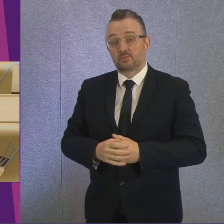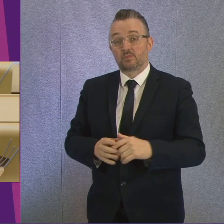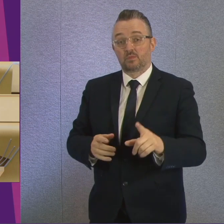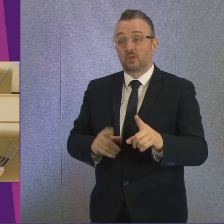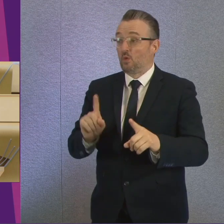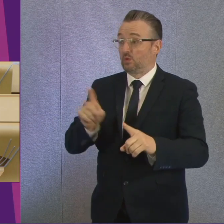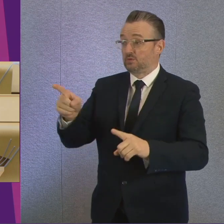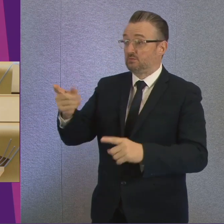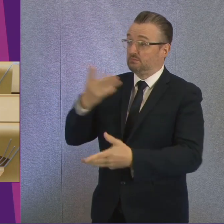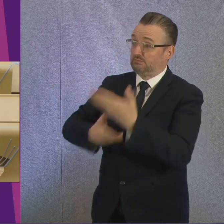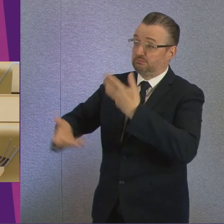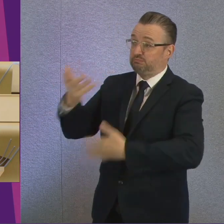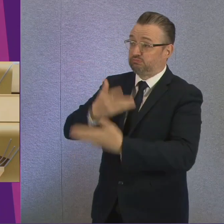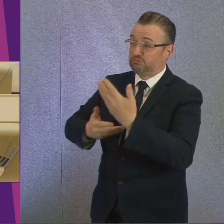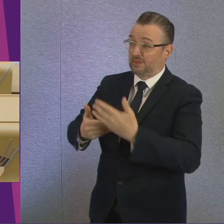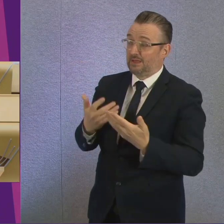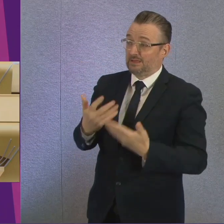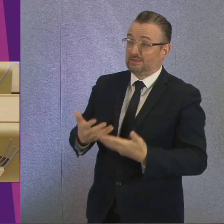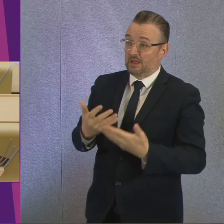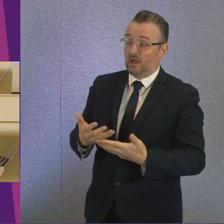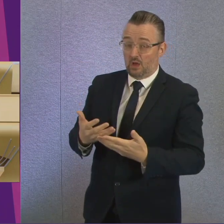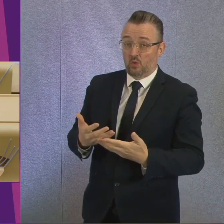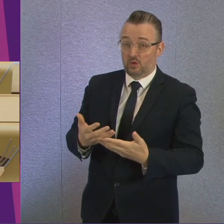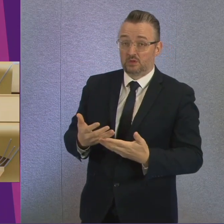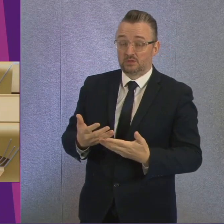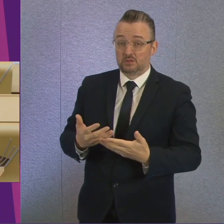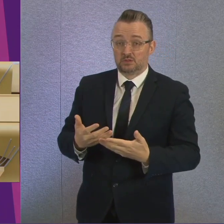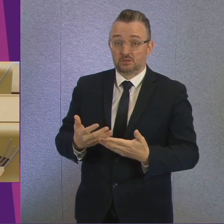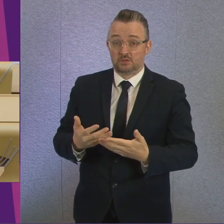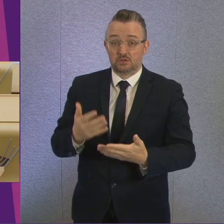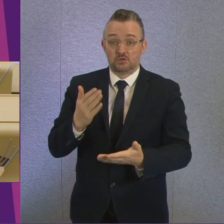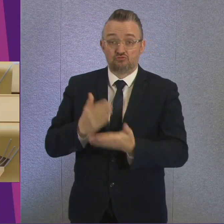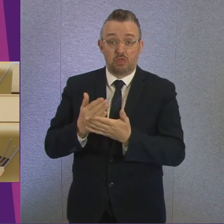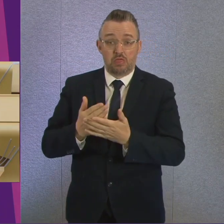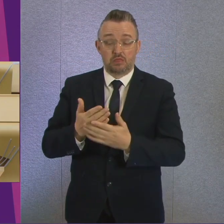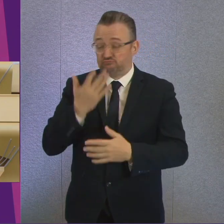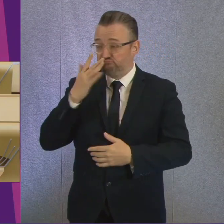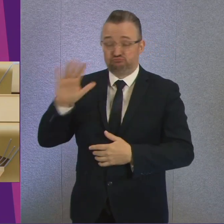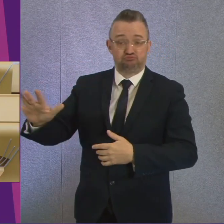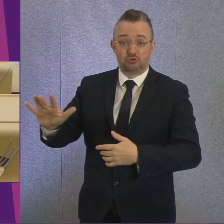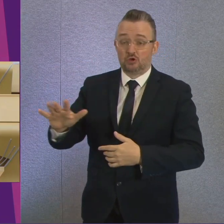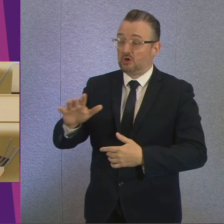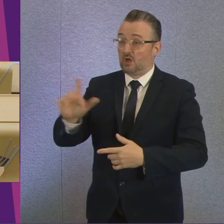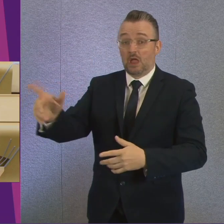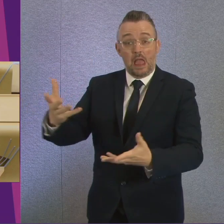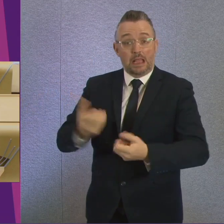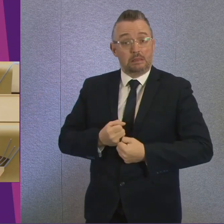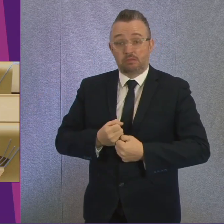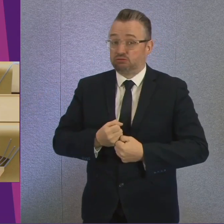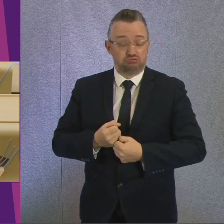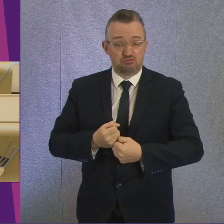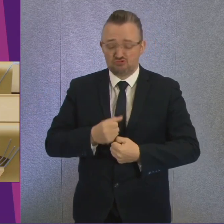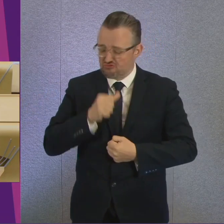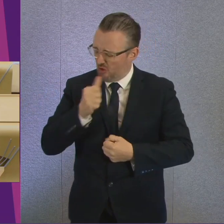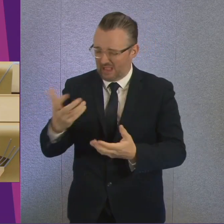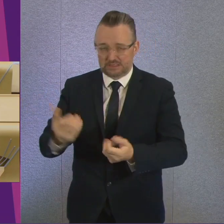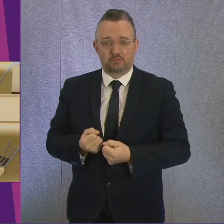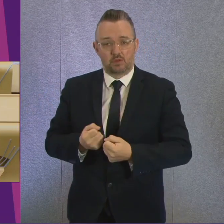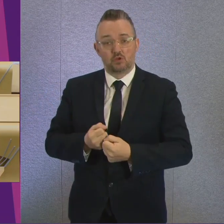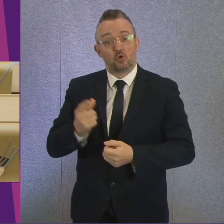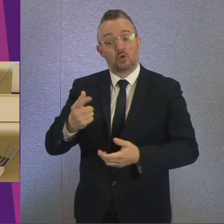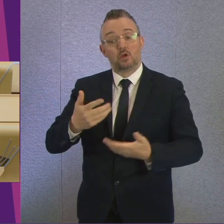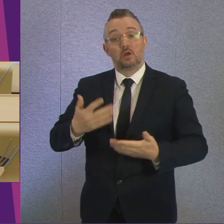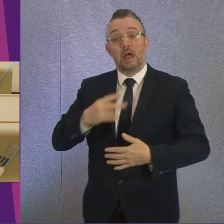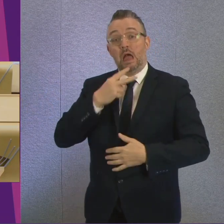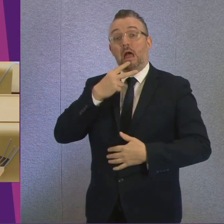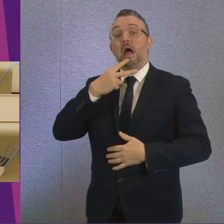what Ms Bailey has just outlined is utterly shameful and completely unacceptable. What I will do is this afternoon